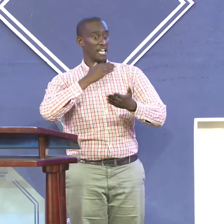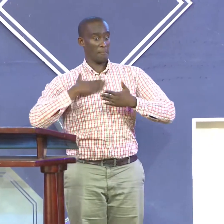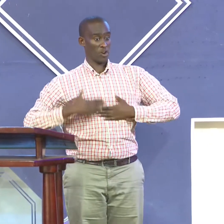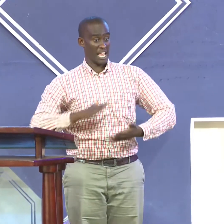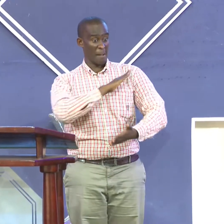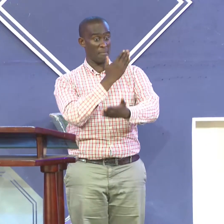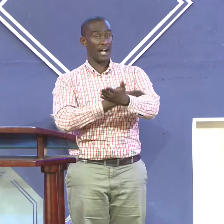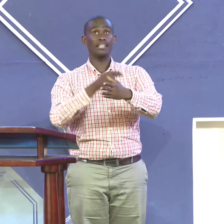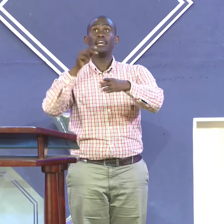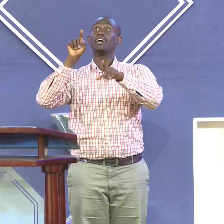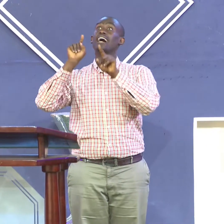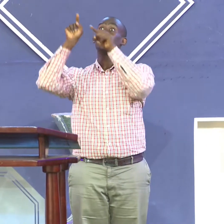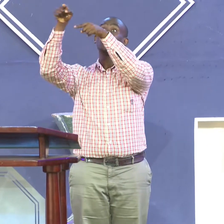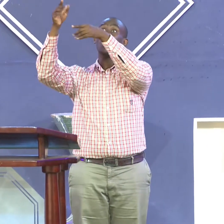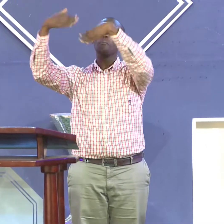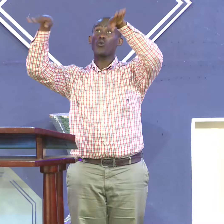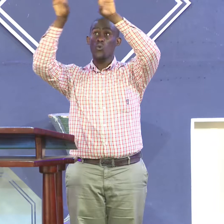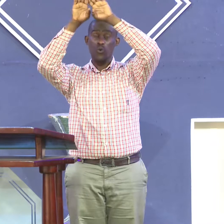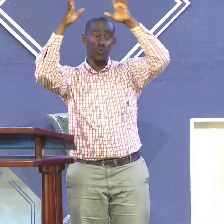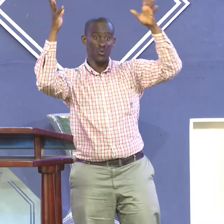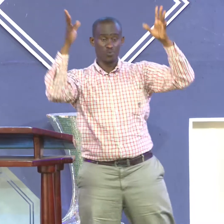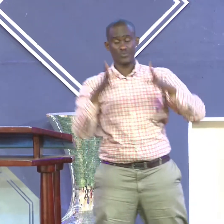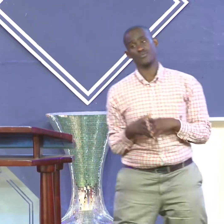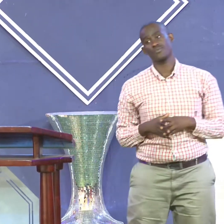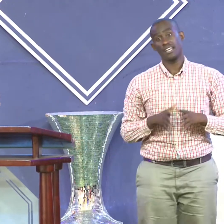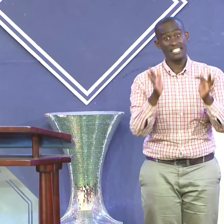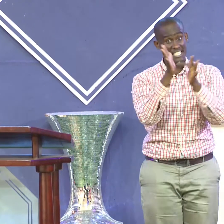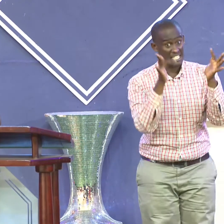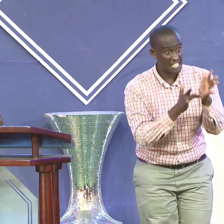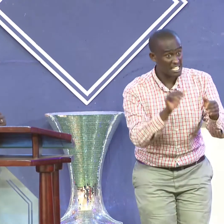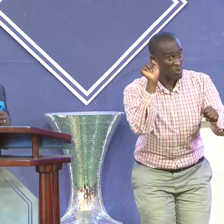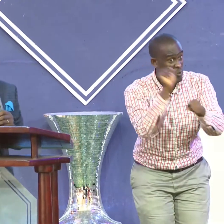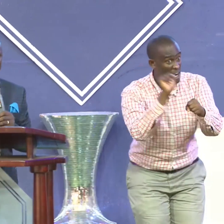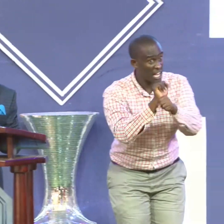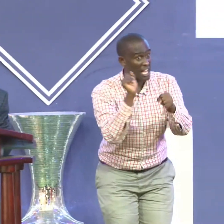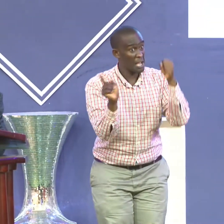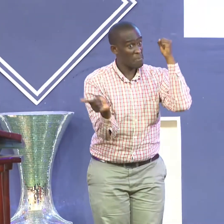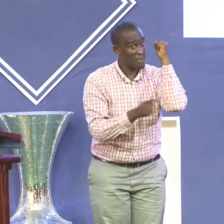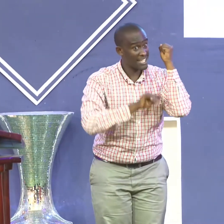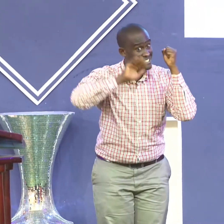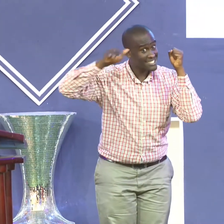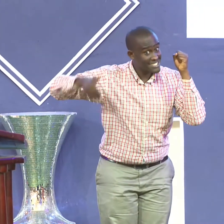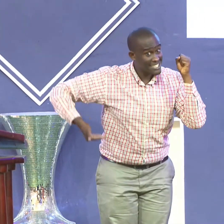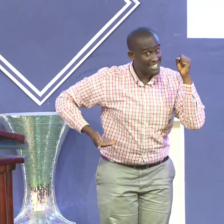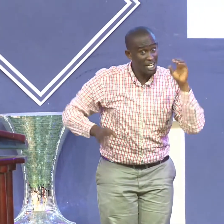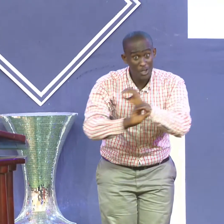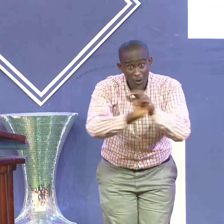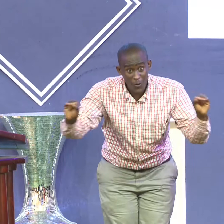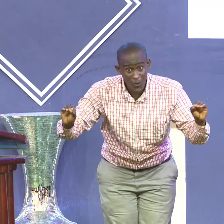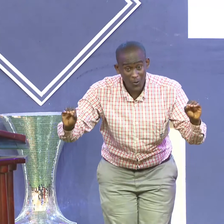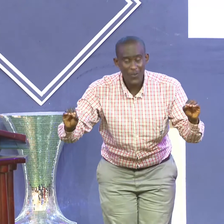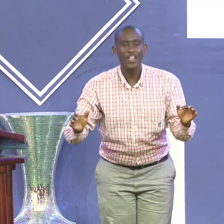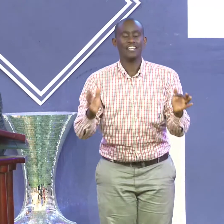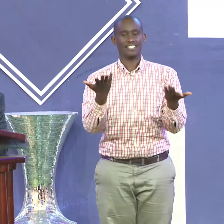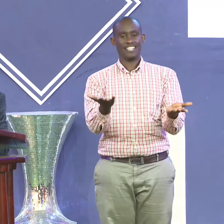is in eternity. Yabeera nago ku nsi wano. He was with it here on earth. Talina kye yakola. But he didn't do anything. Olunaku olumu. One day.